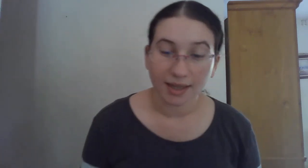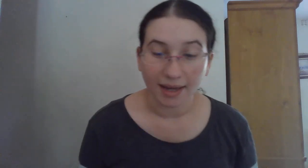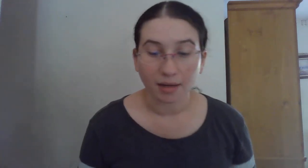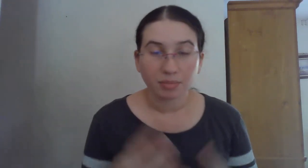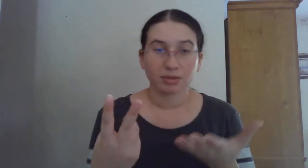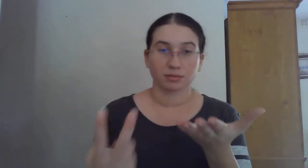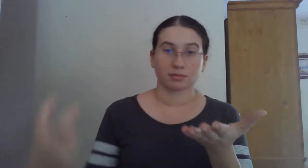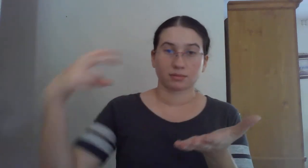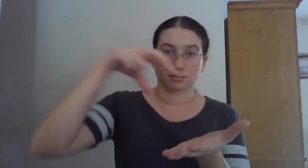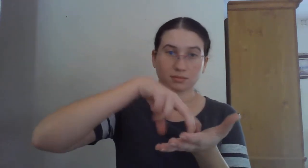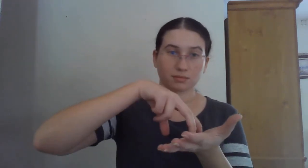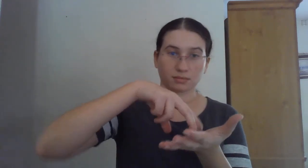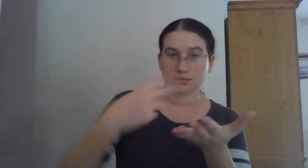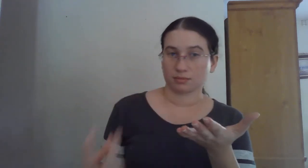Get up.